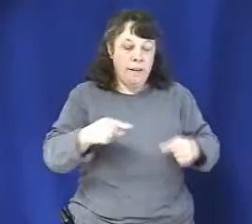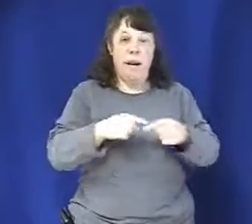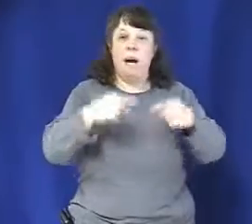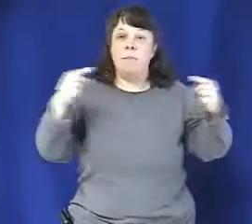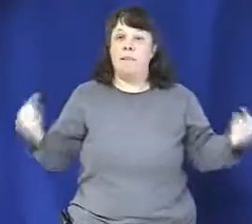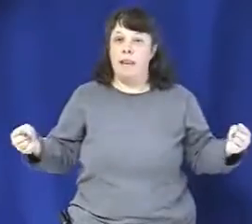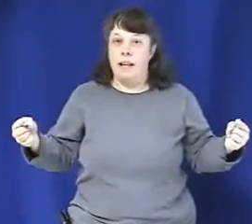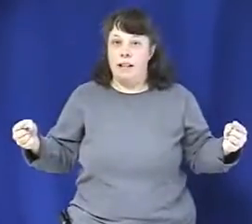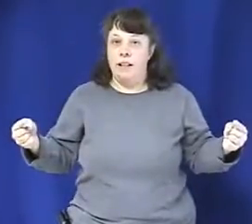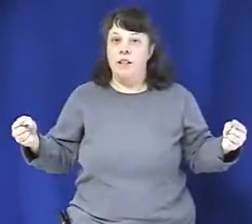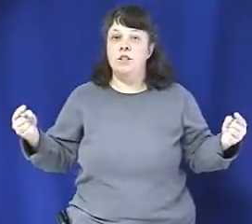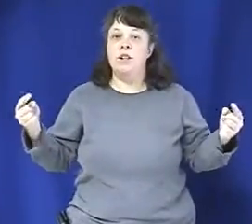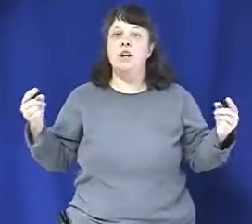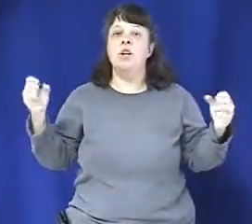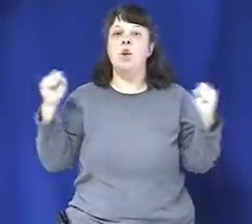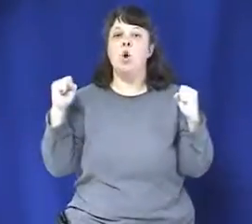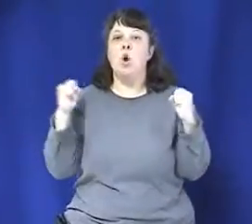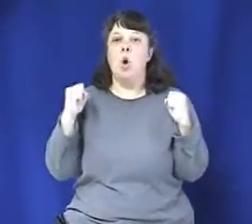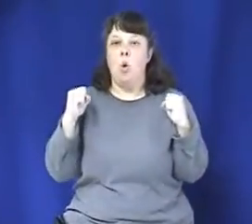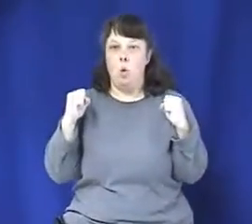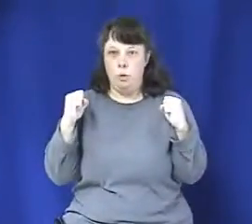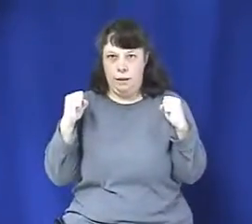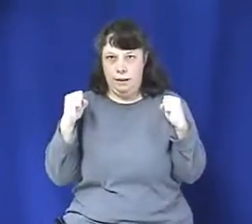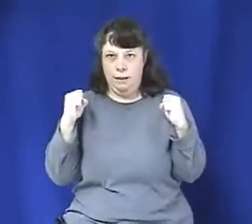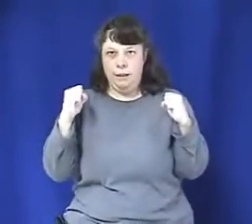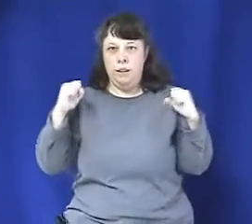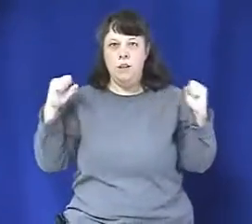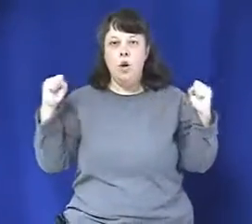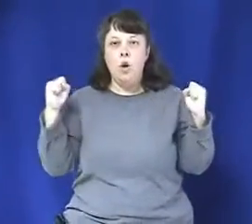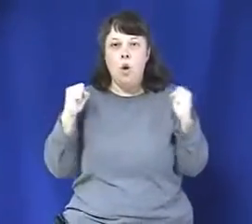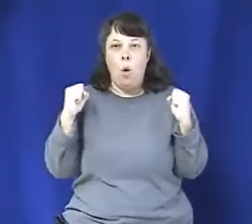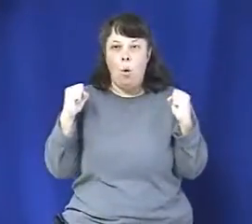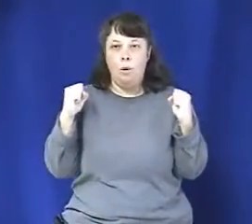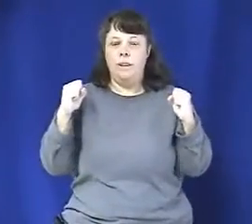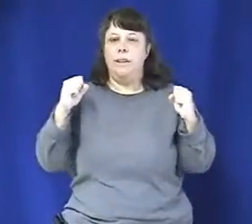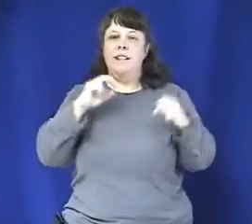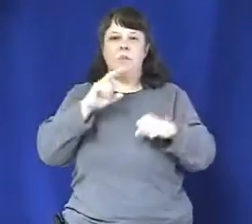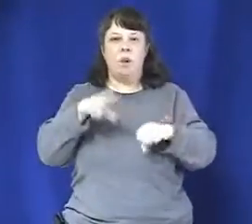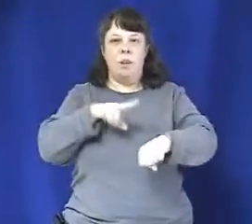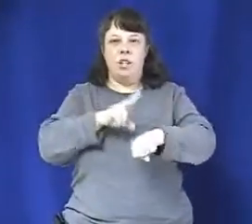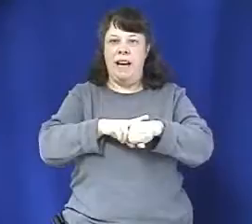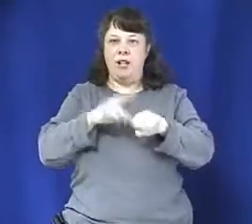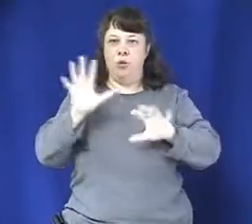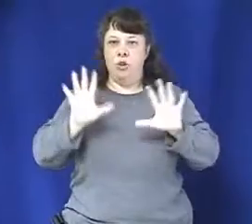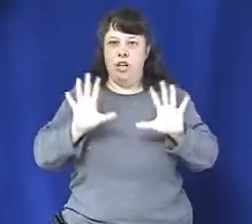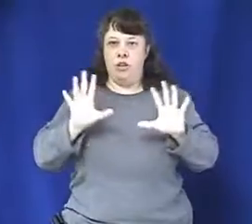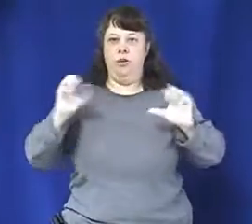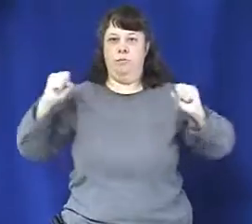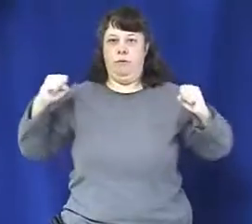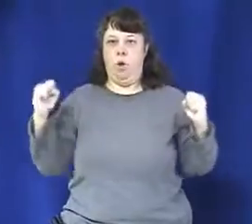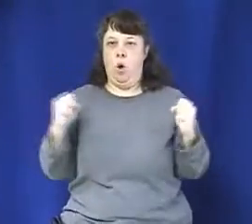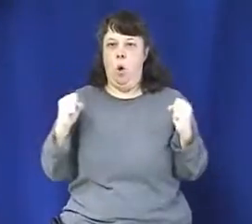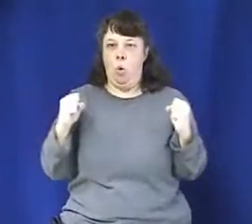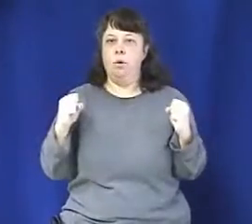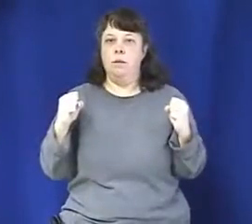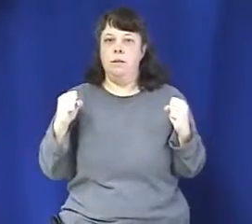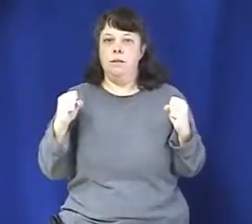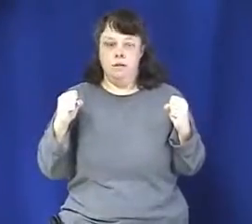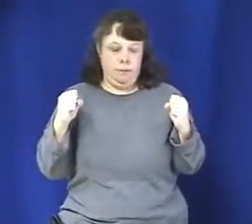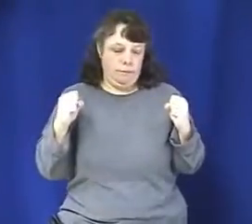The opposite of that is cold. Cold. It's pretty much a natural gesture. Cold.